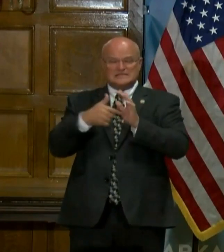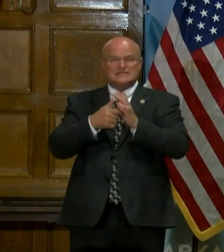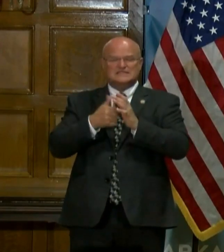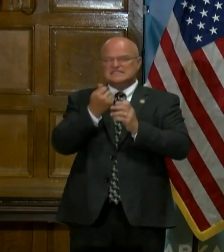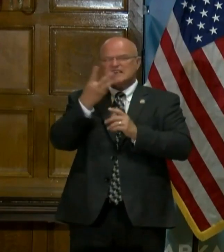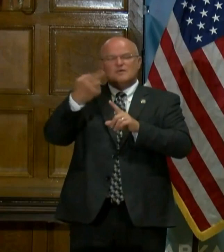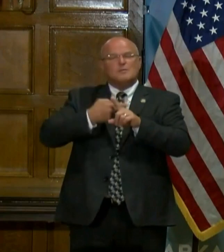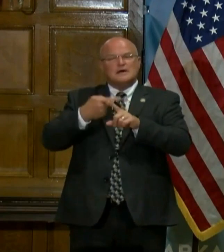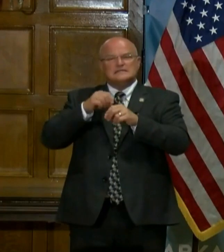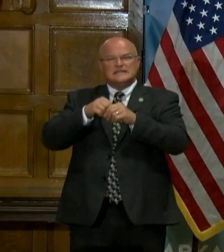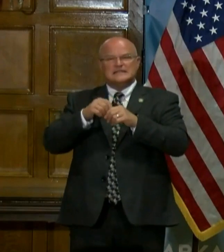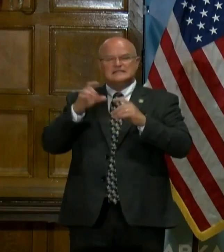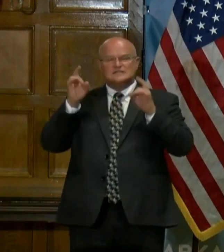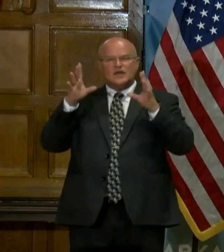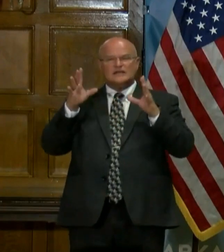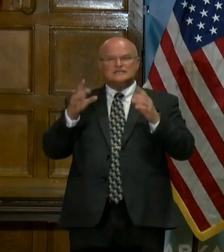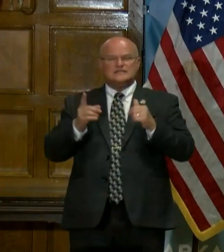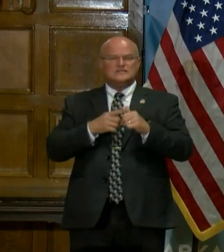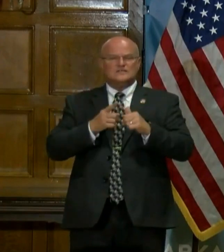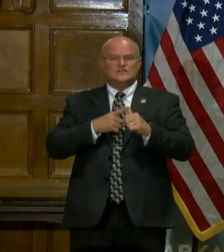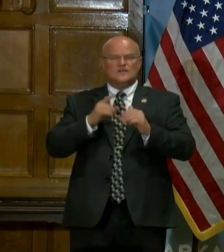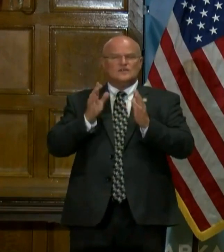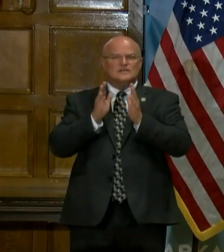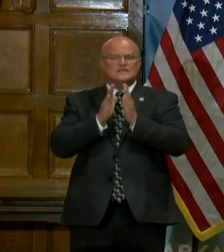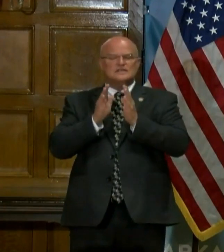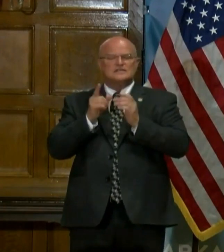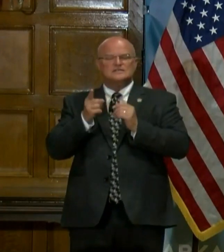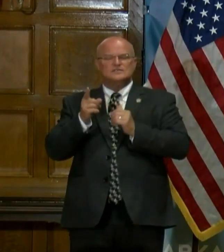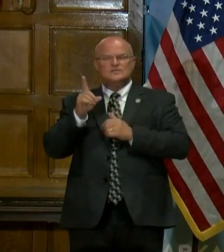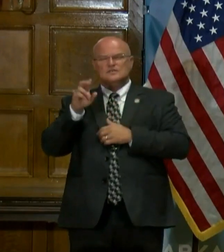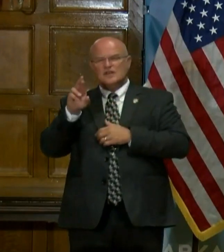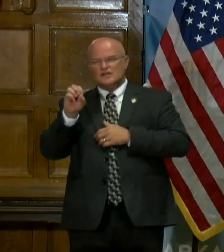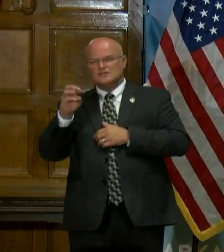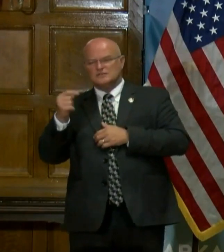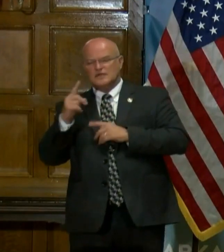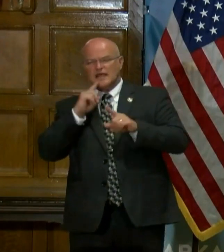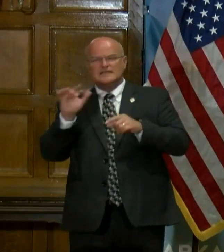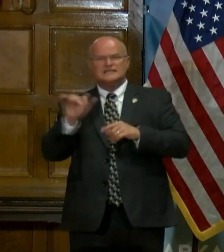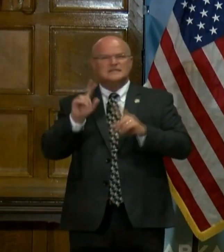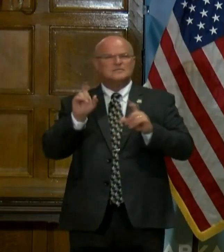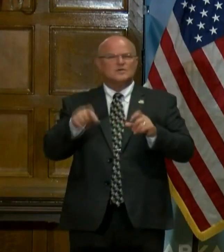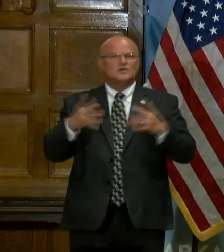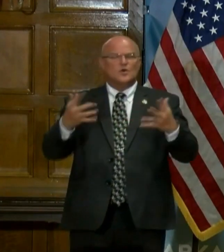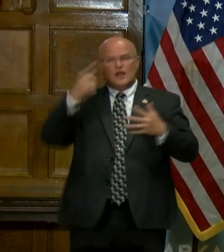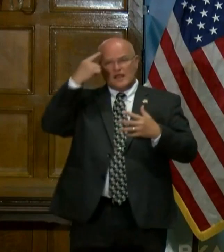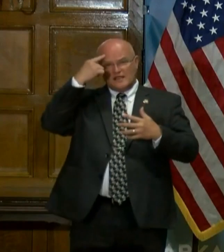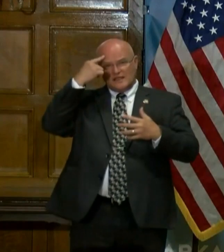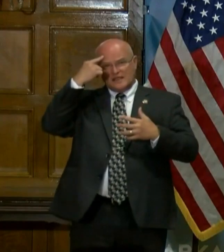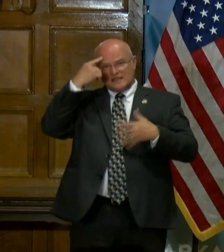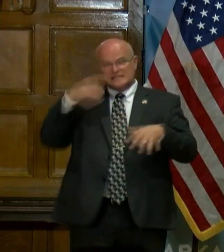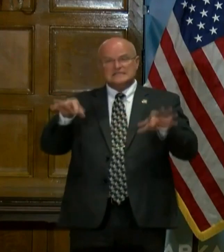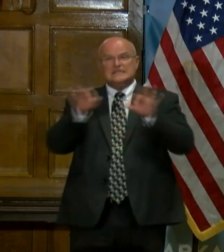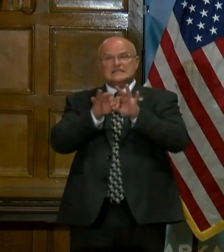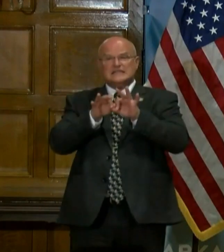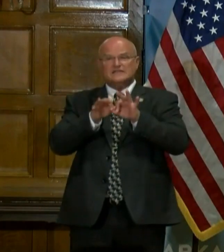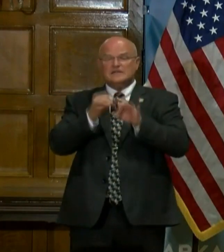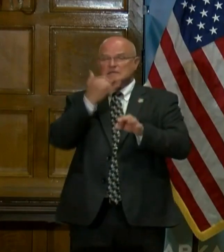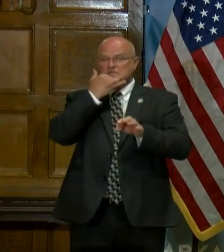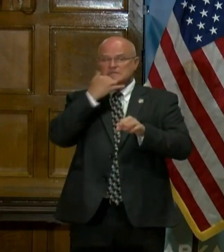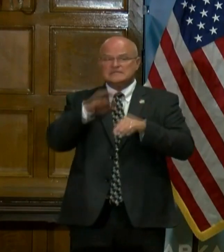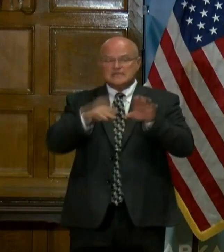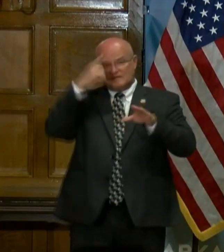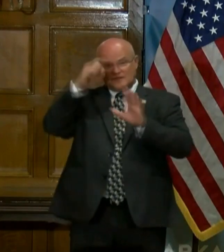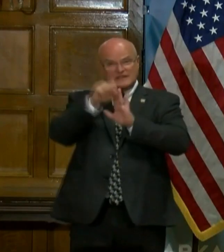And I would like first Dr. Smith and then you to answer the same question, which is, what do you think has been the most significant misstep